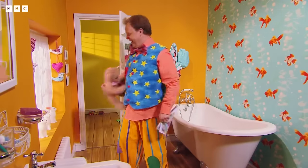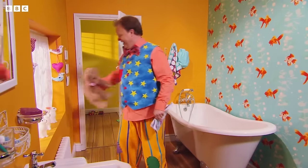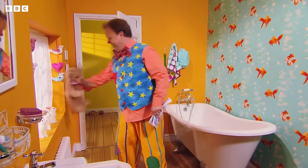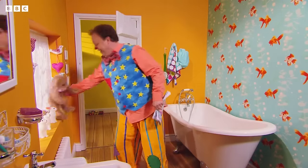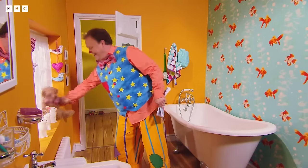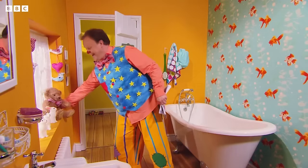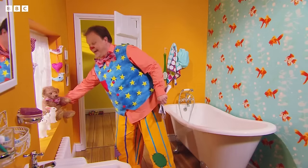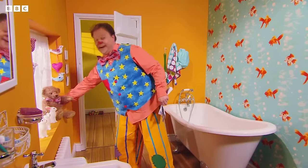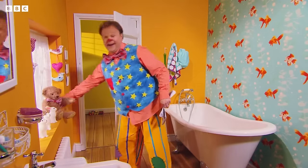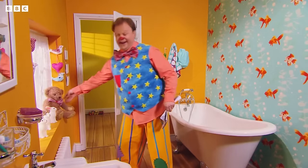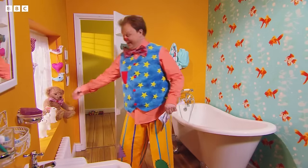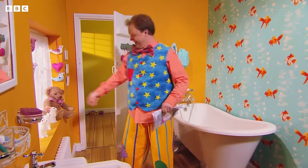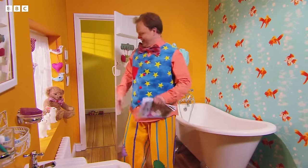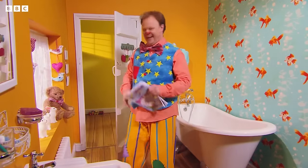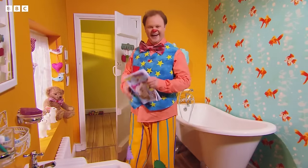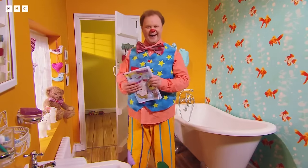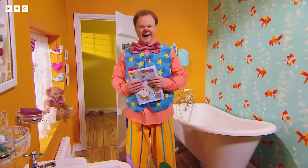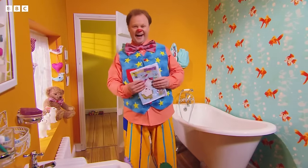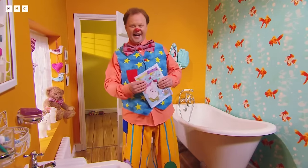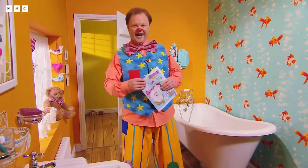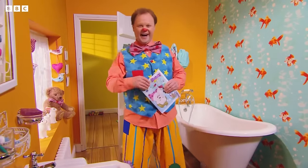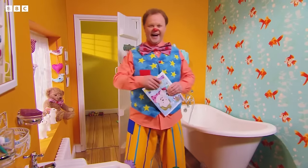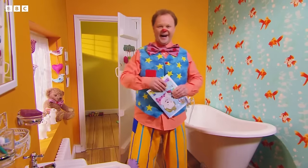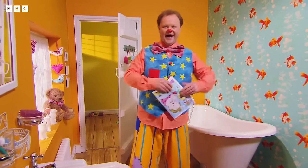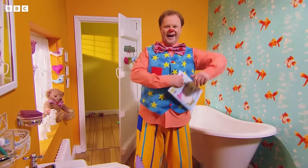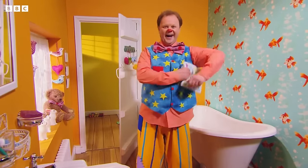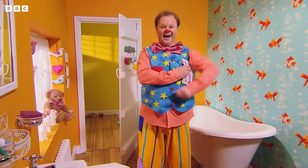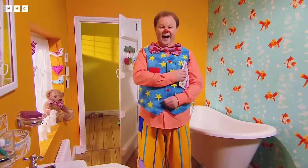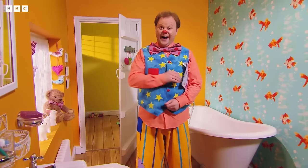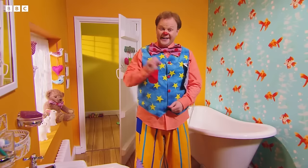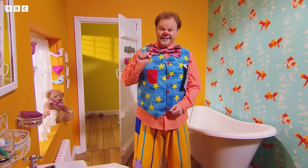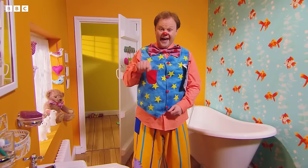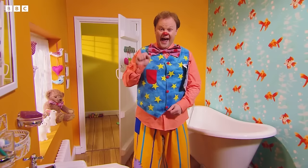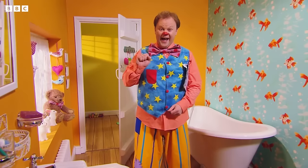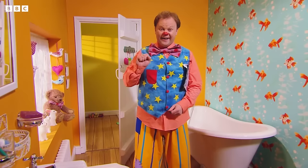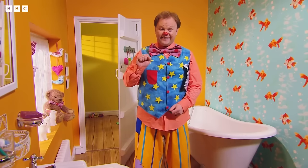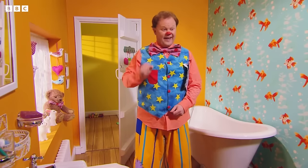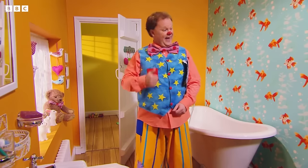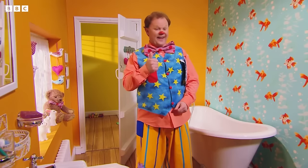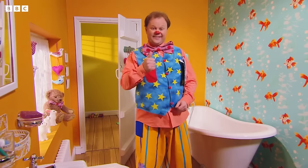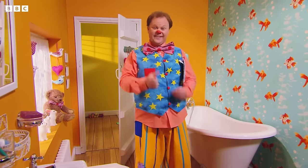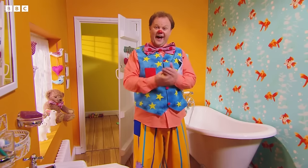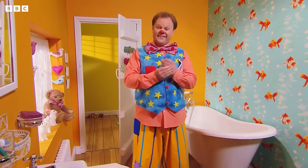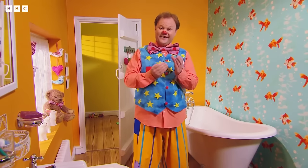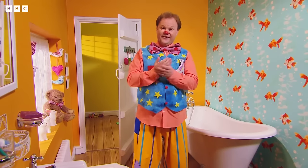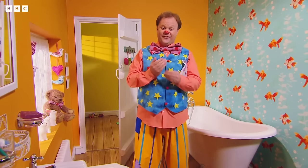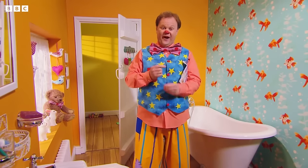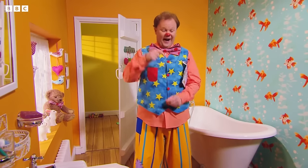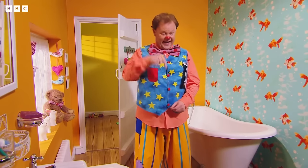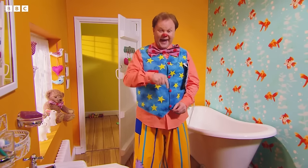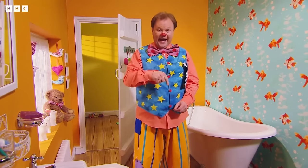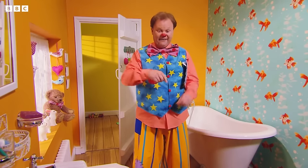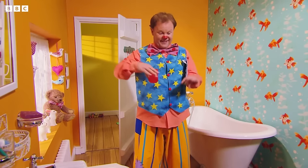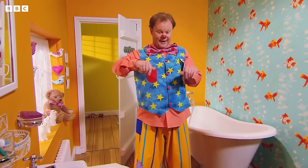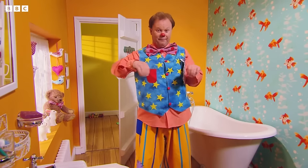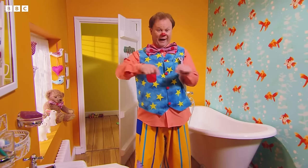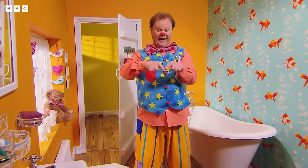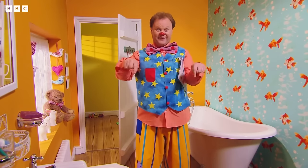That's better, Mr. Tumble. It's dry in here. Yes, it's nice and dry here in the